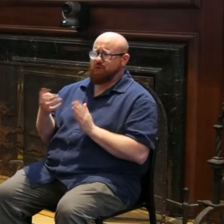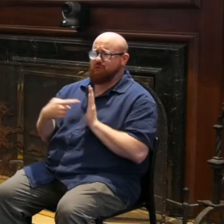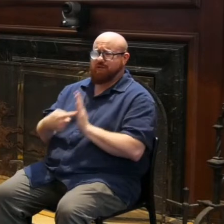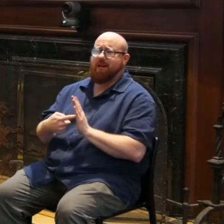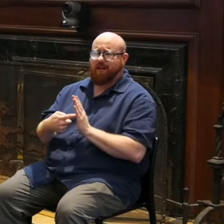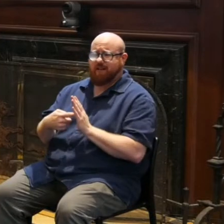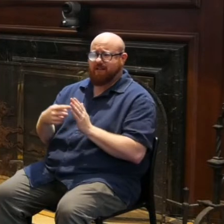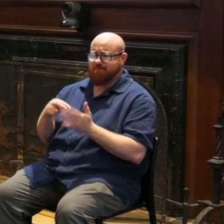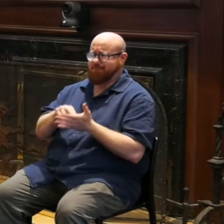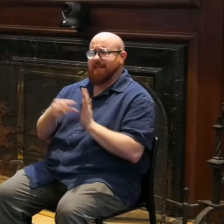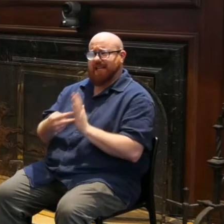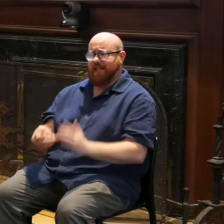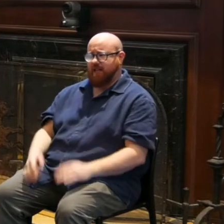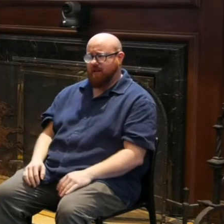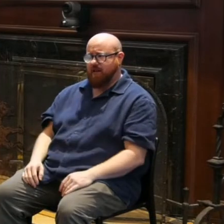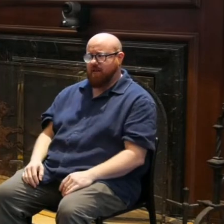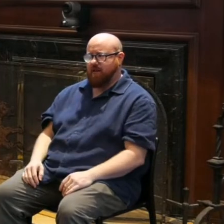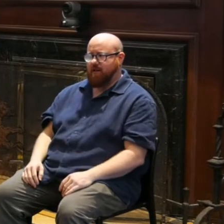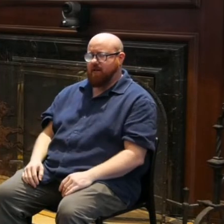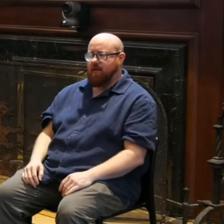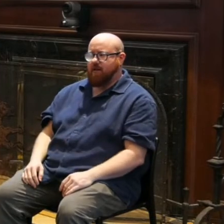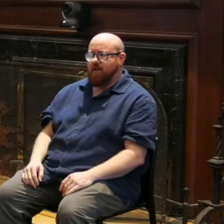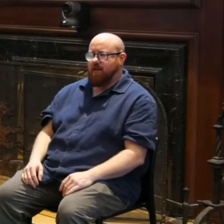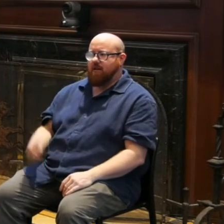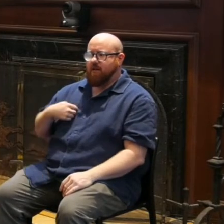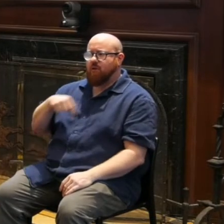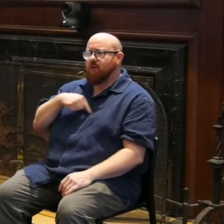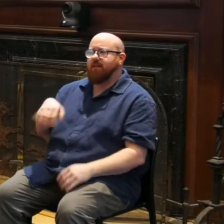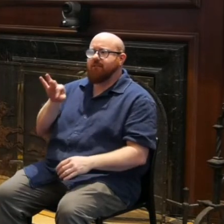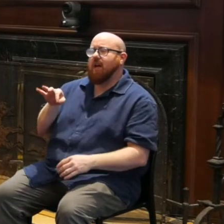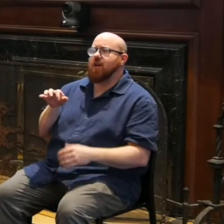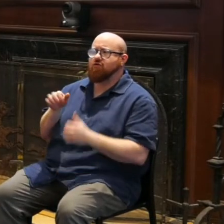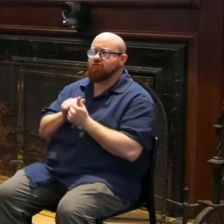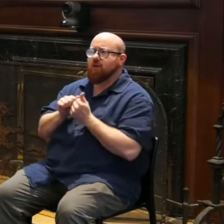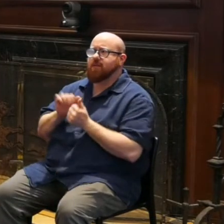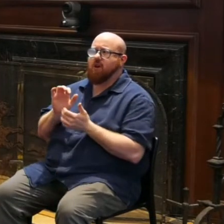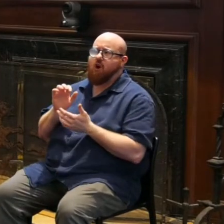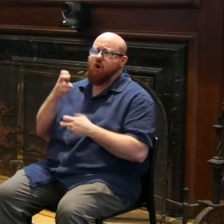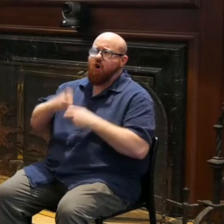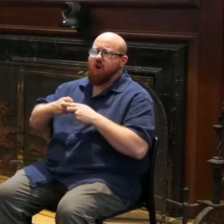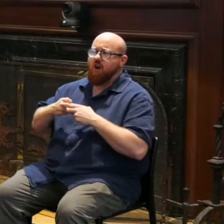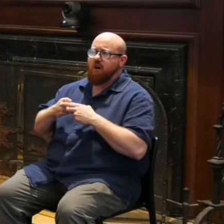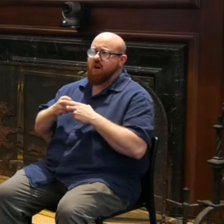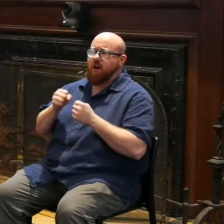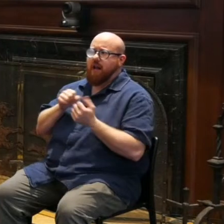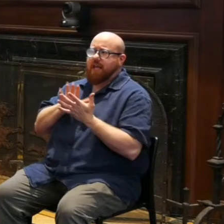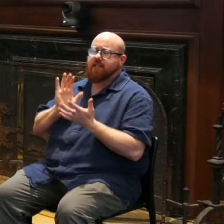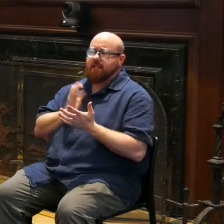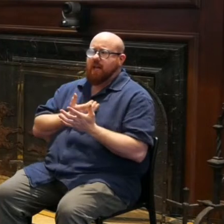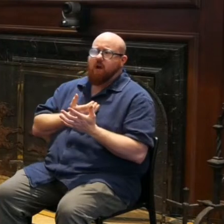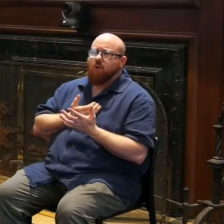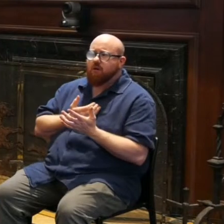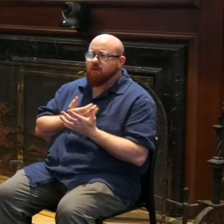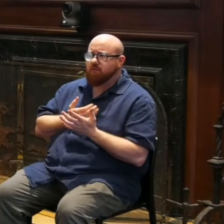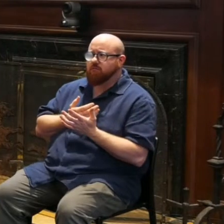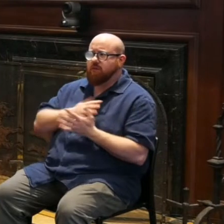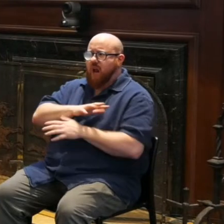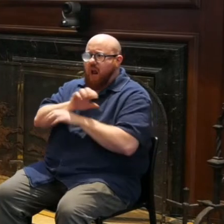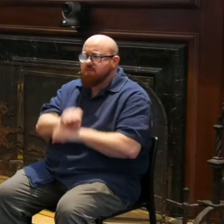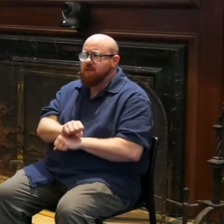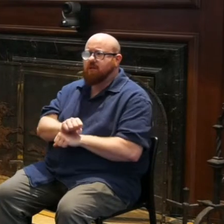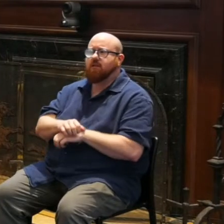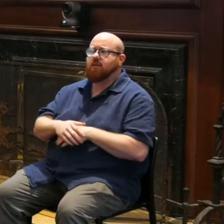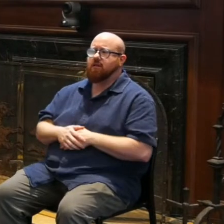Finding room for mercy when we feel sinned against rubs hard against the grain of our far more habitual exercise of steely